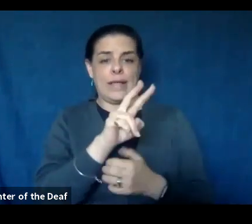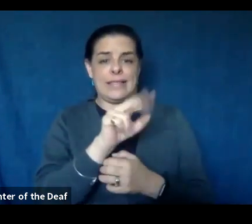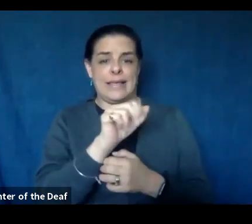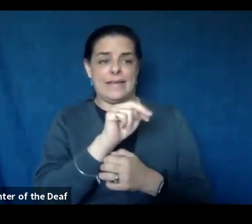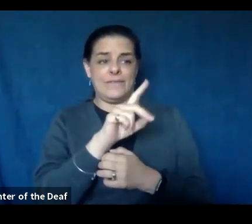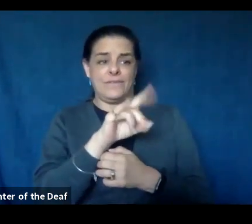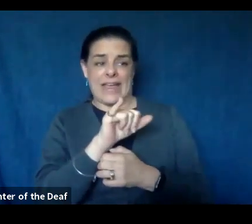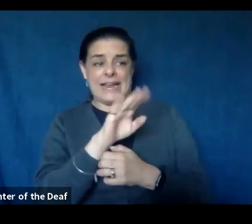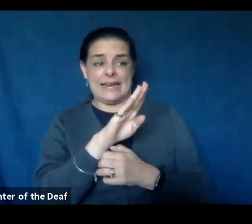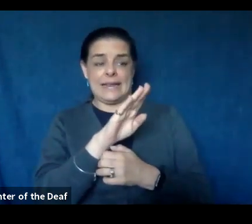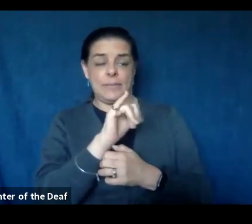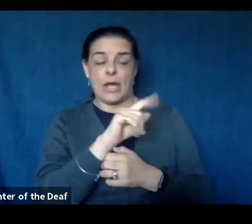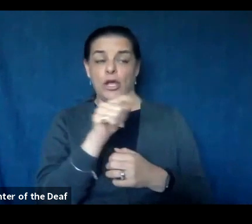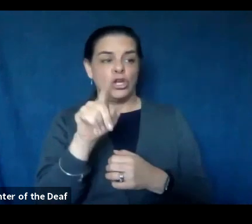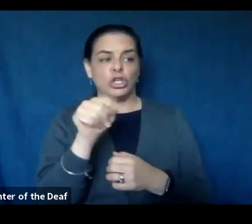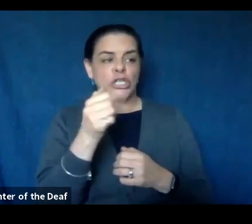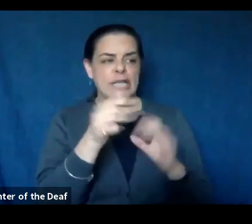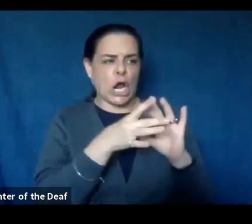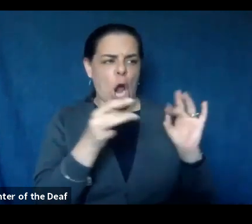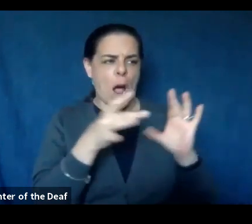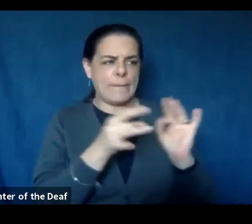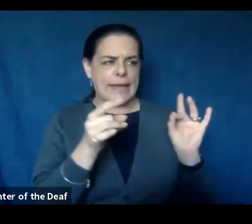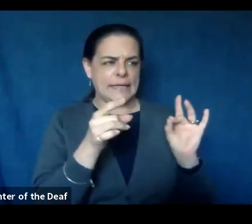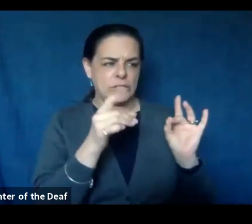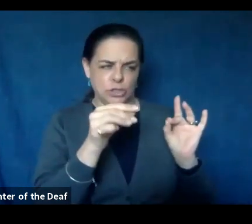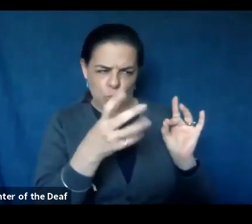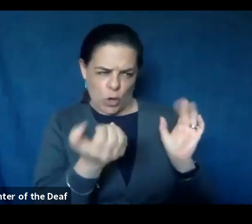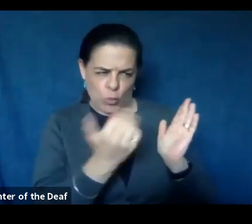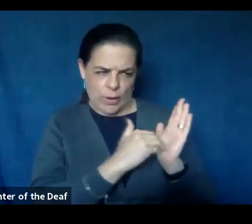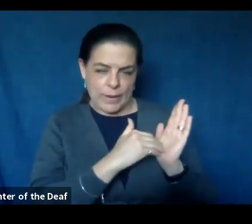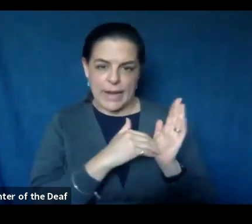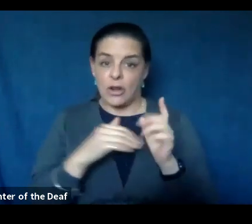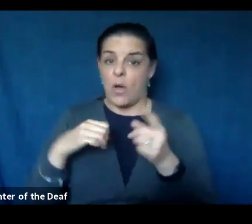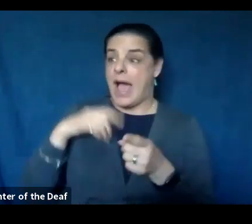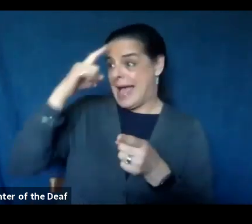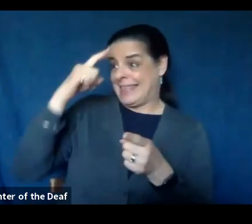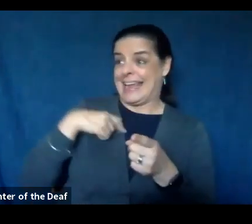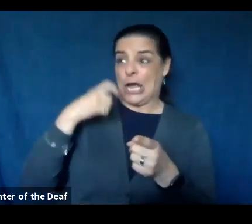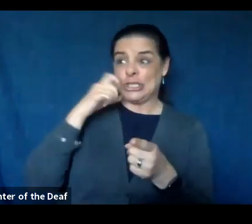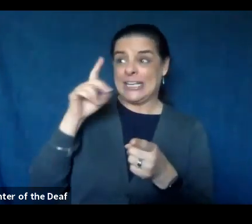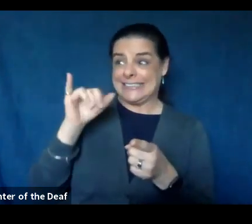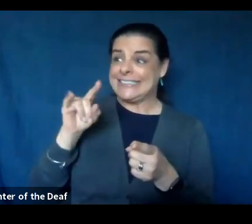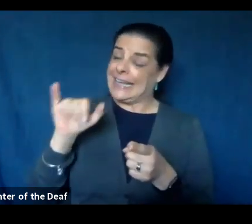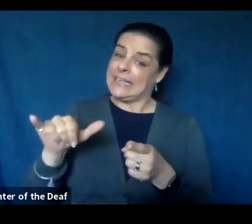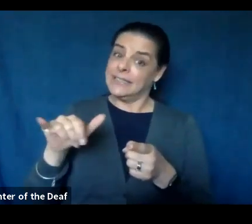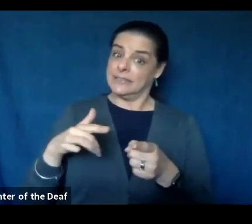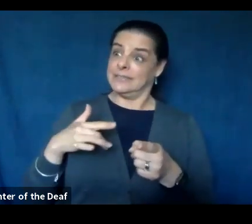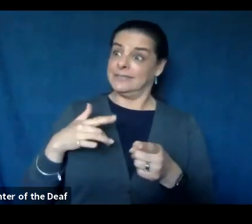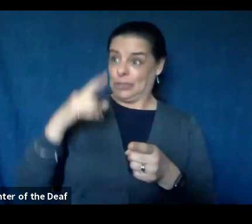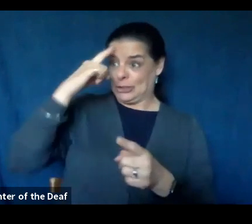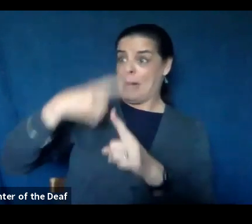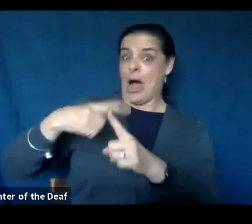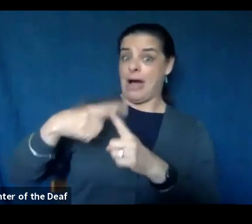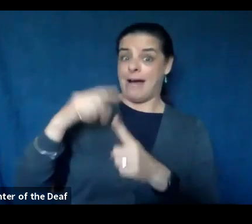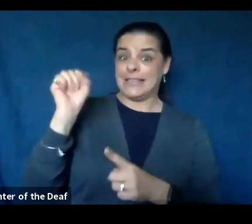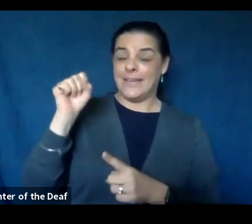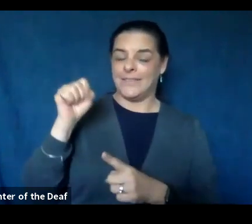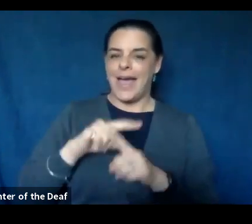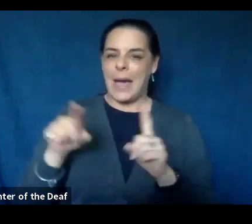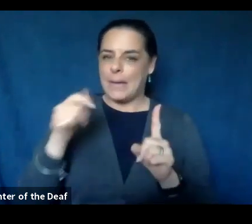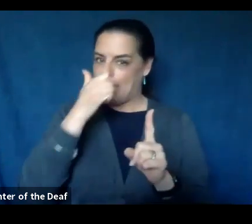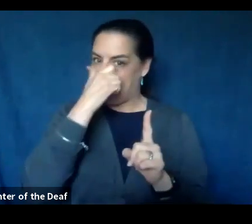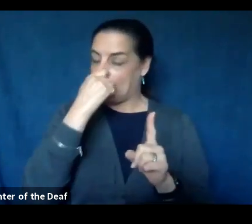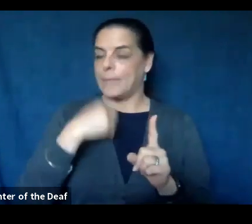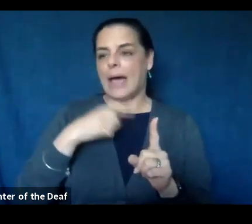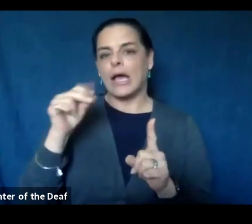for a comment, would you like me to repeat that for you? I mean, I think I probably just hit it with the Vanderbilt data. It's encouraging, but we do, I